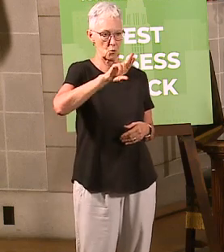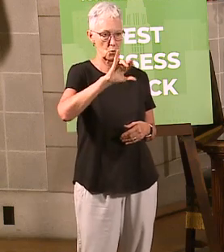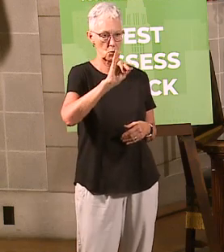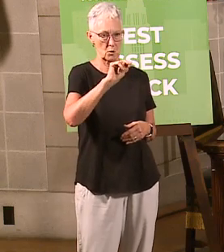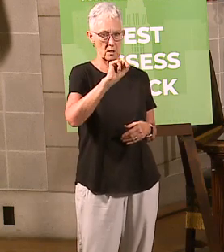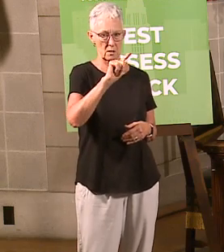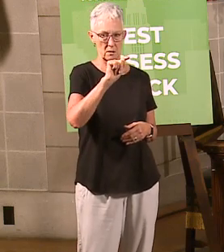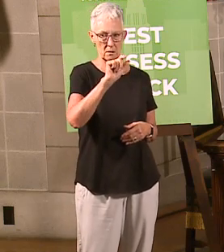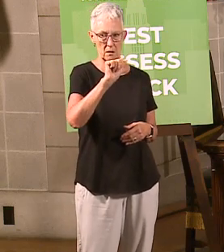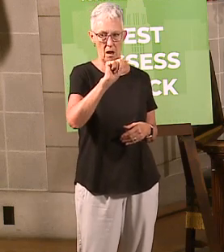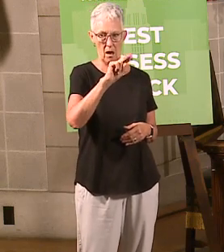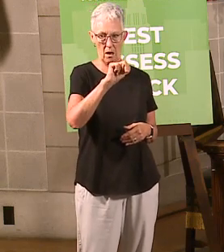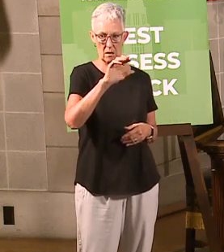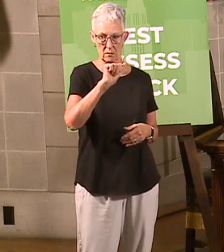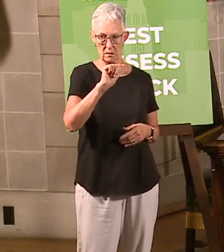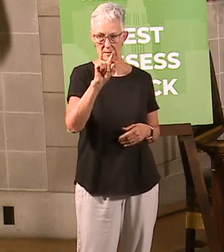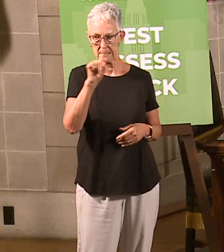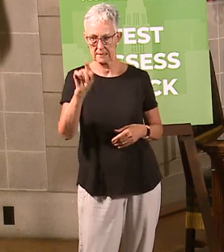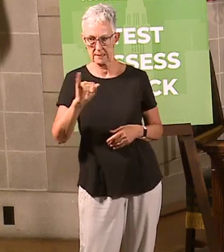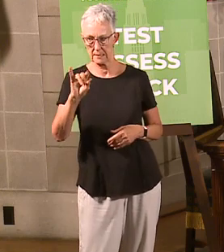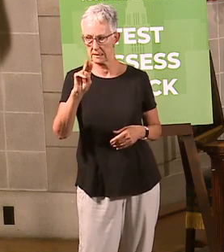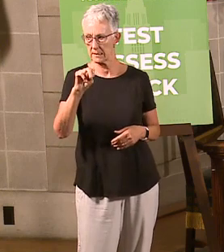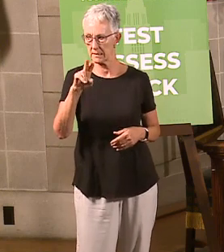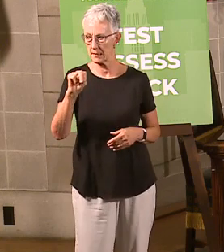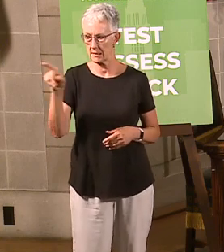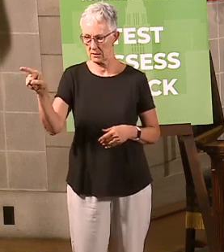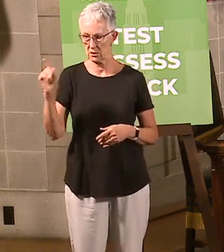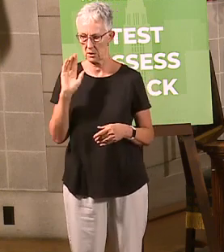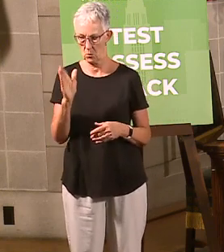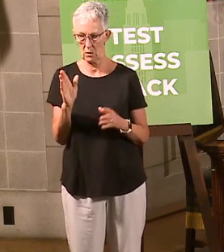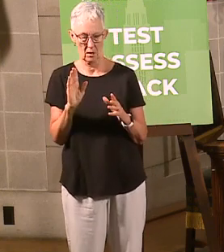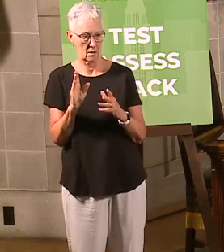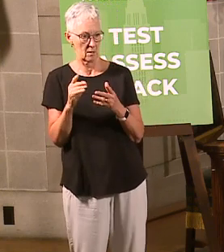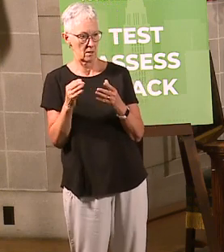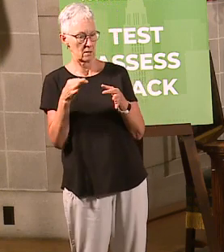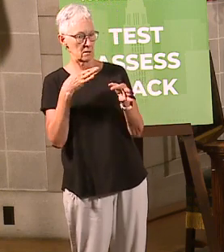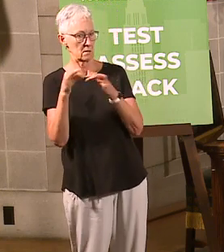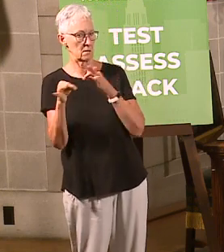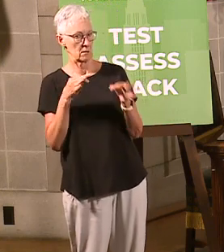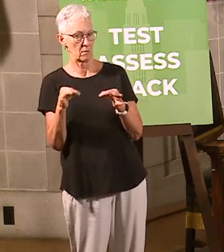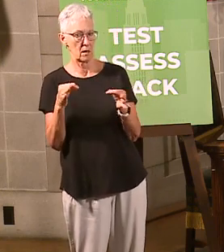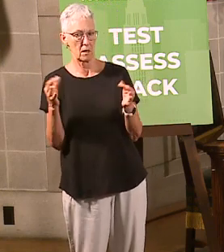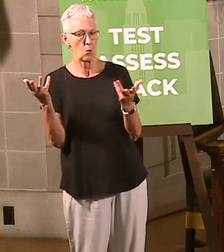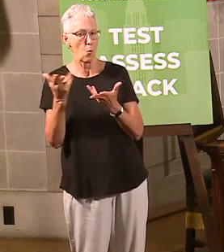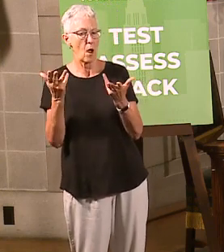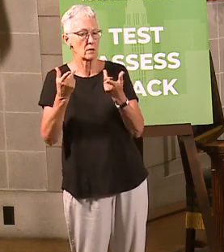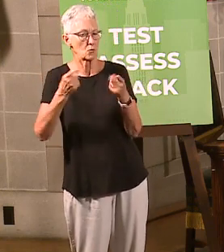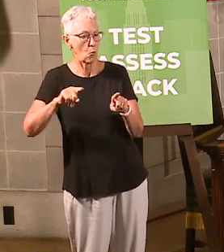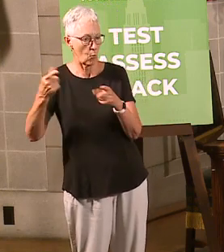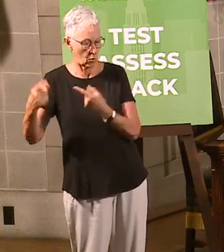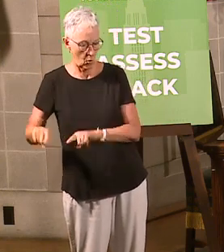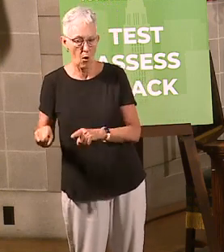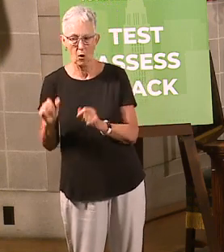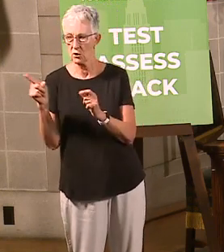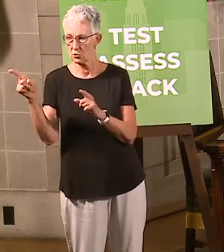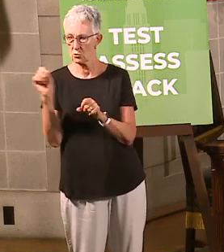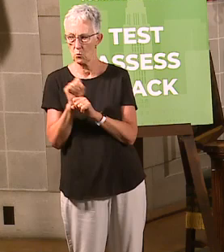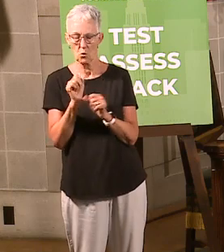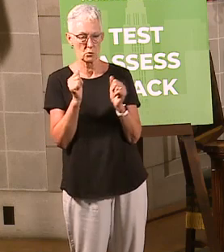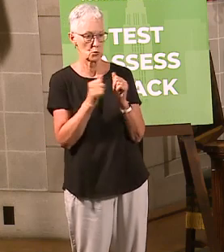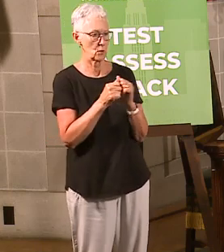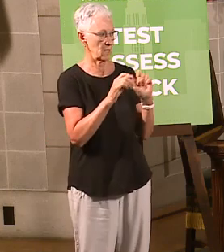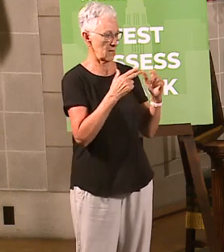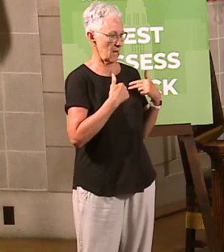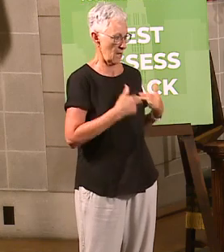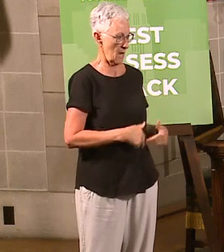She's done a fantastic job here at the state of Nebraska, working together with all the local public health departments, UNMC, all of our experts, working